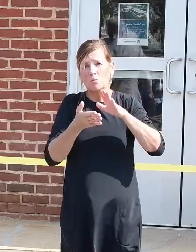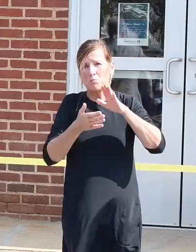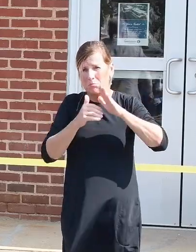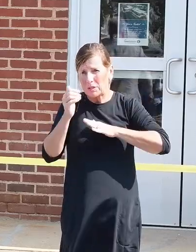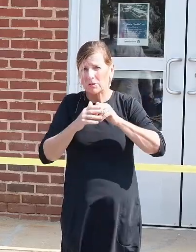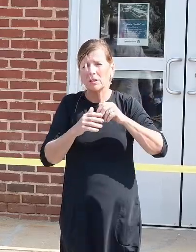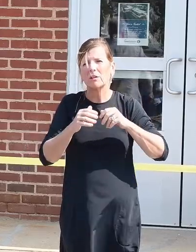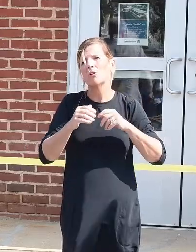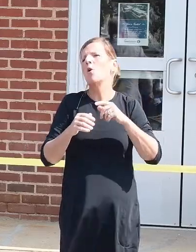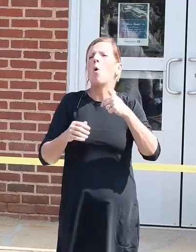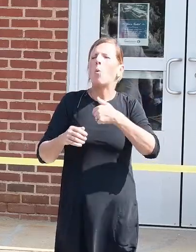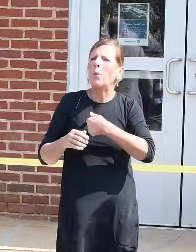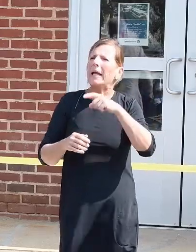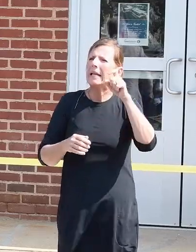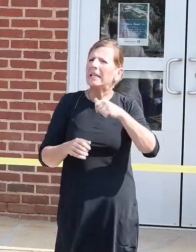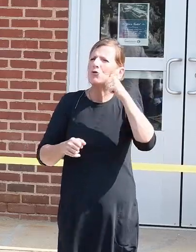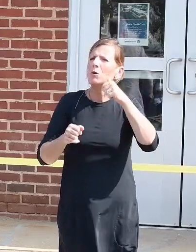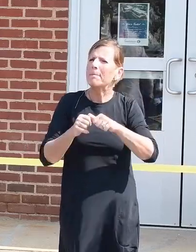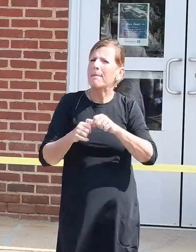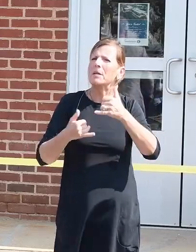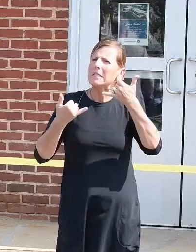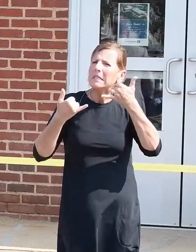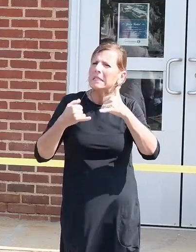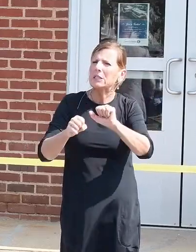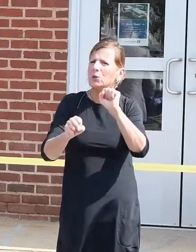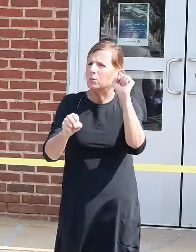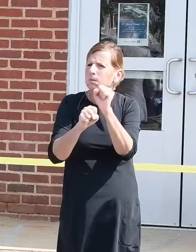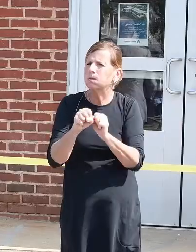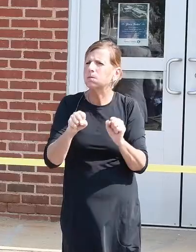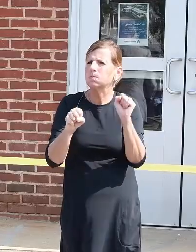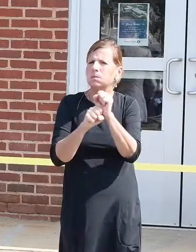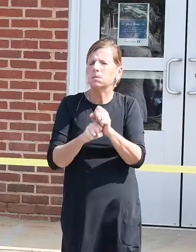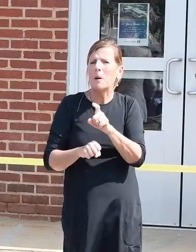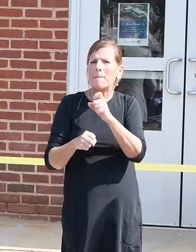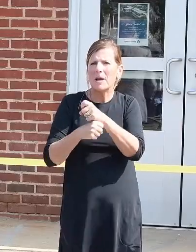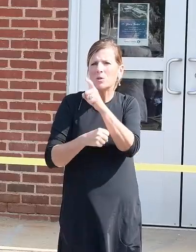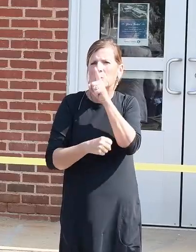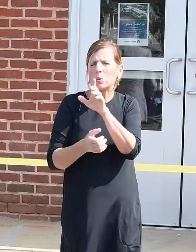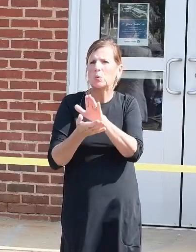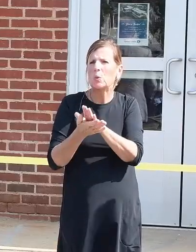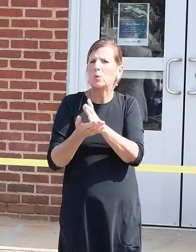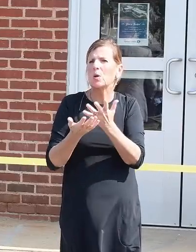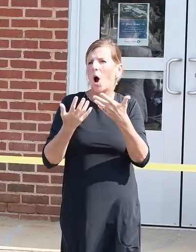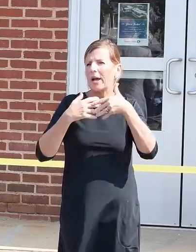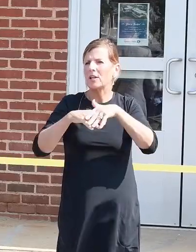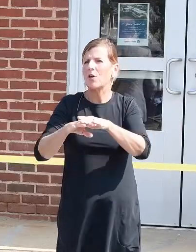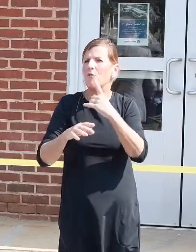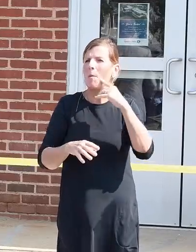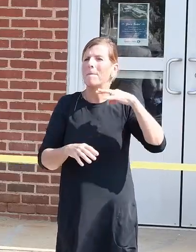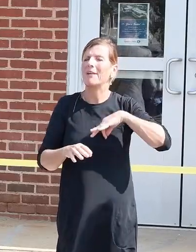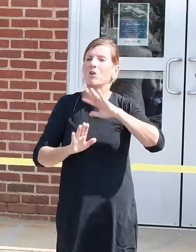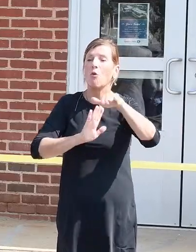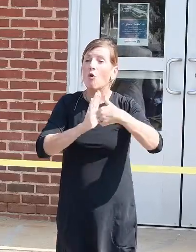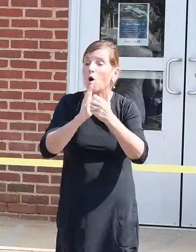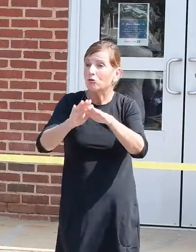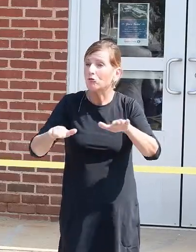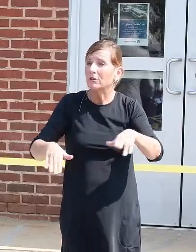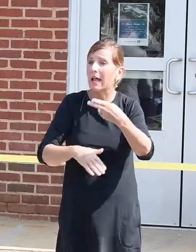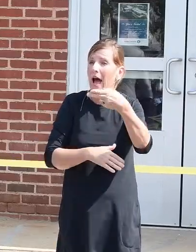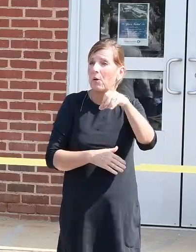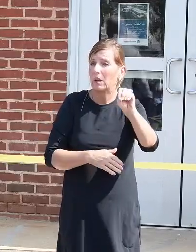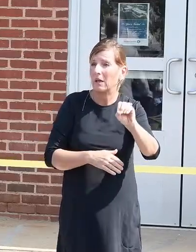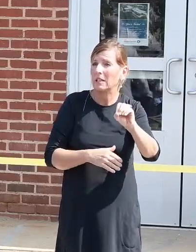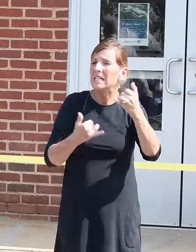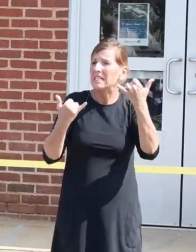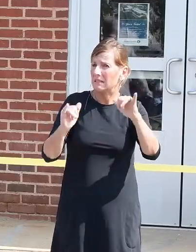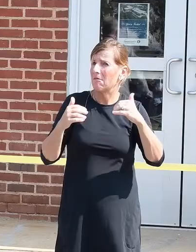need to fully work hard to make certain that our schools are integrated for the benefit of all children in Howard County. And those forces exist